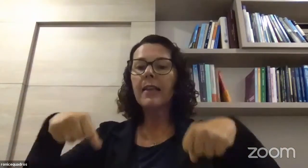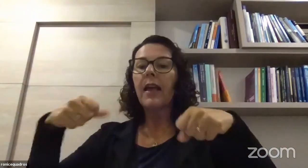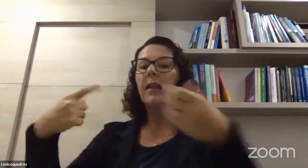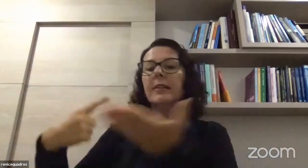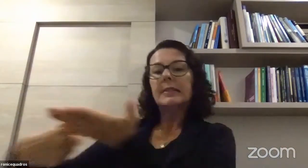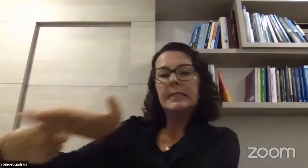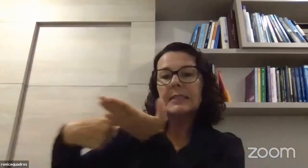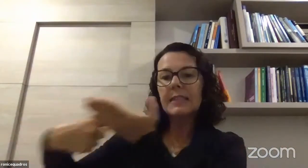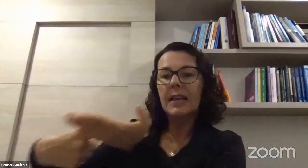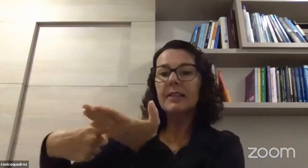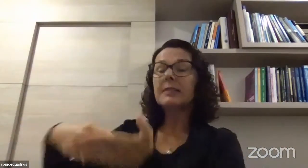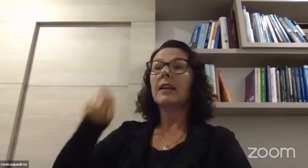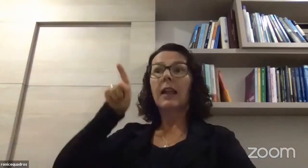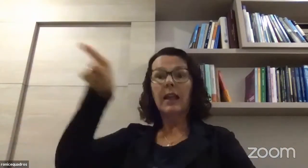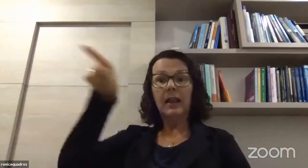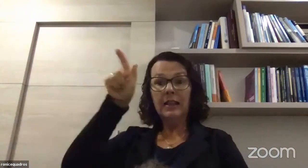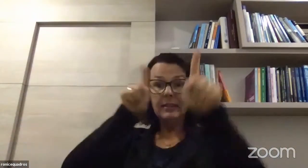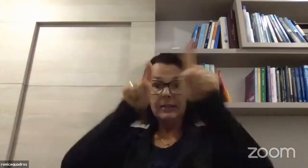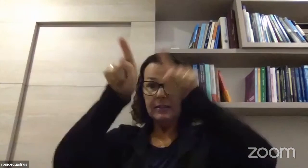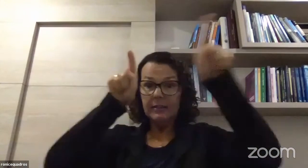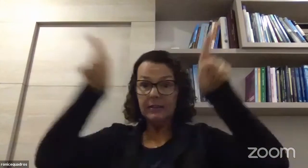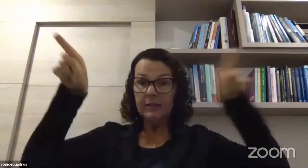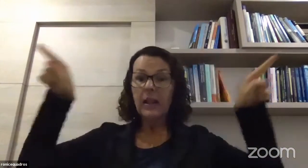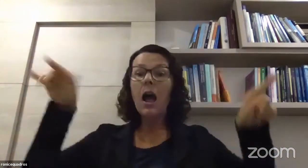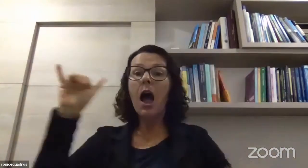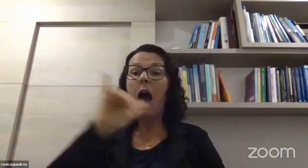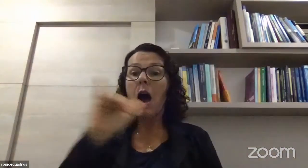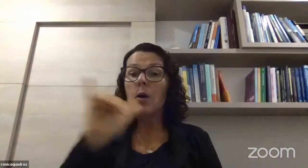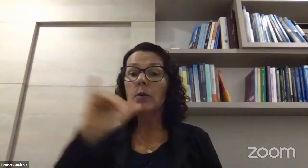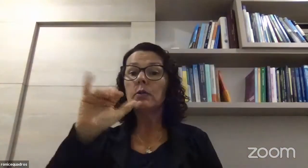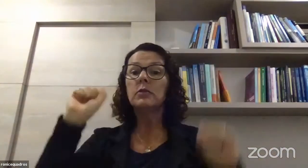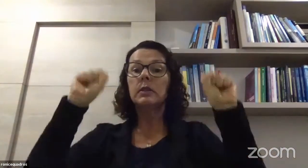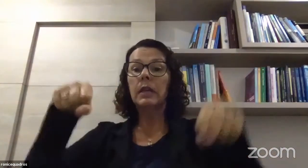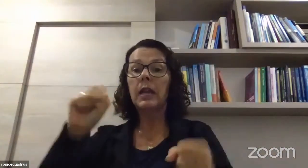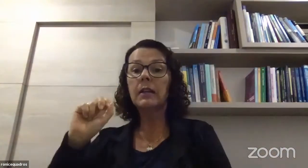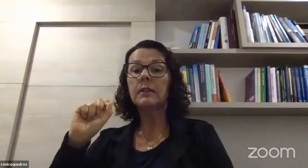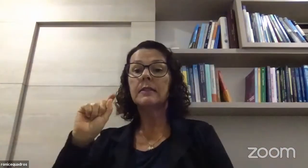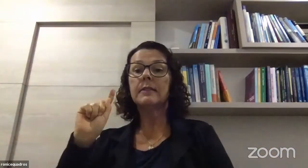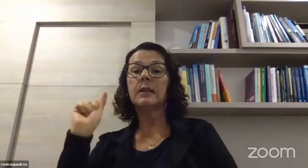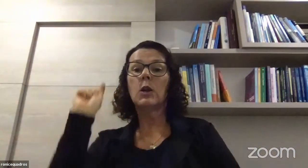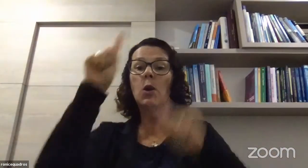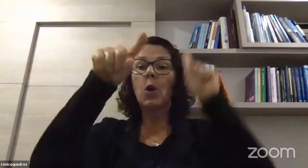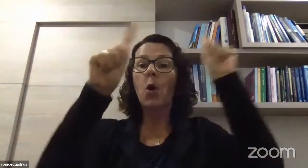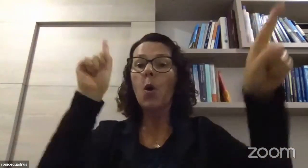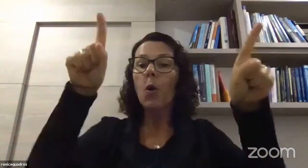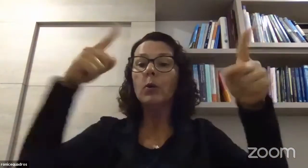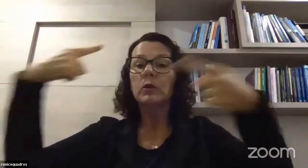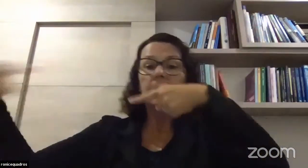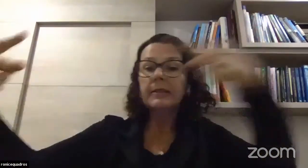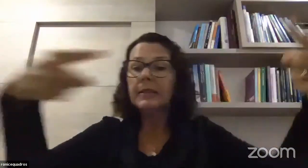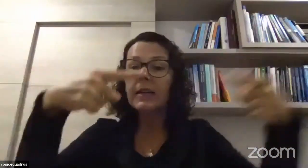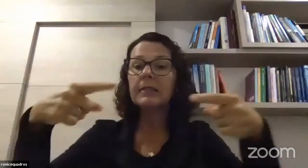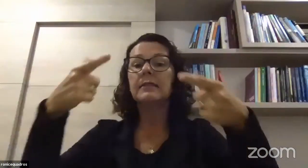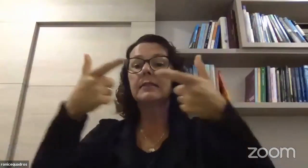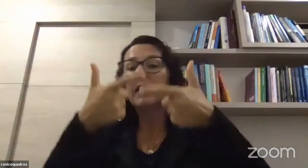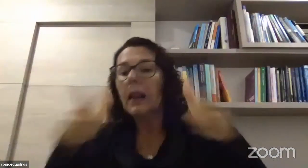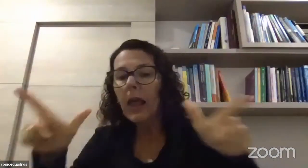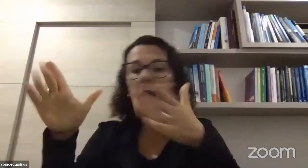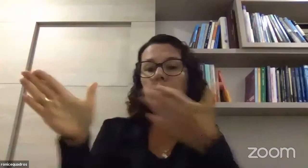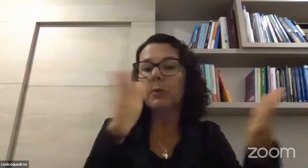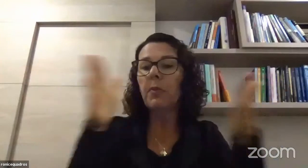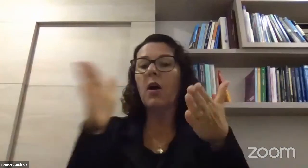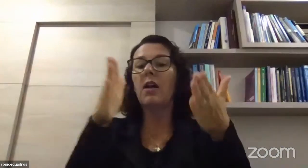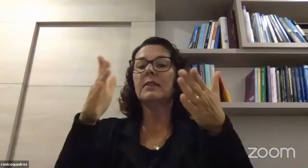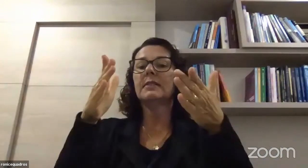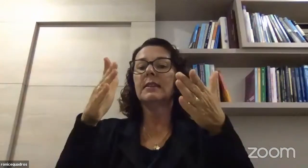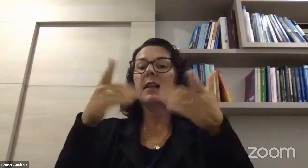that we have this equality, and we can discuss with these various colleagues. We